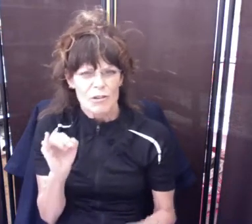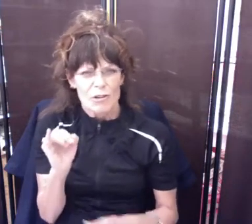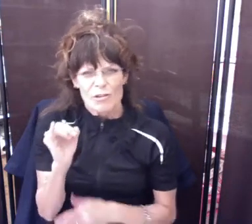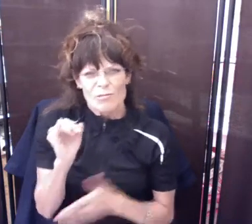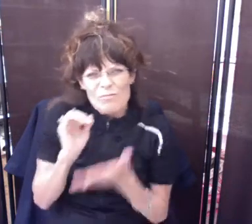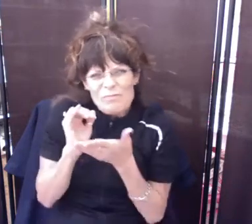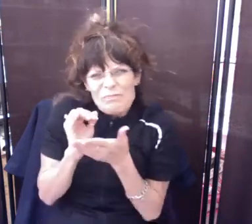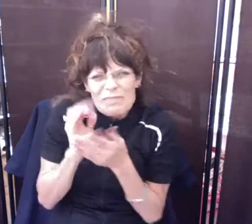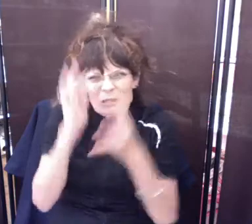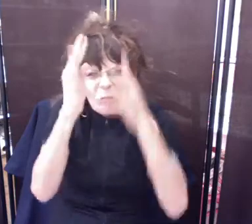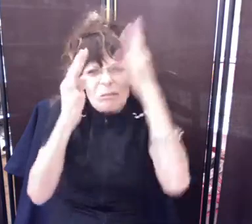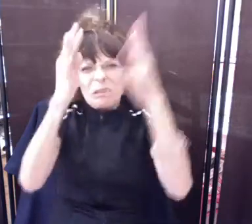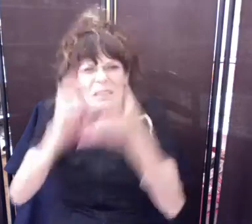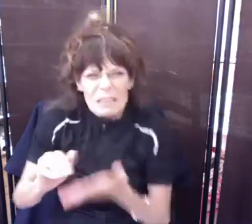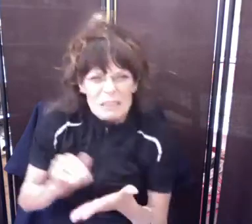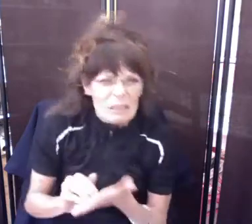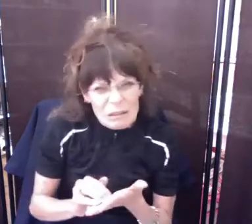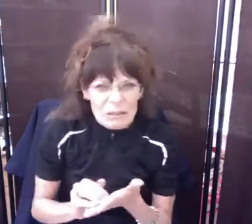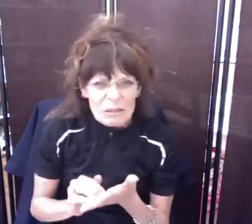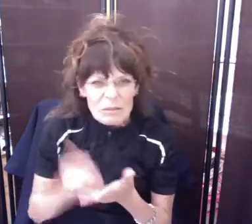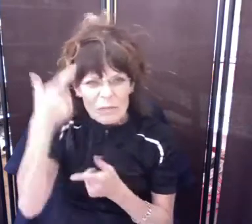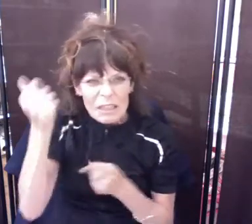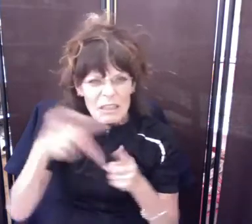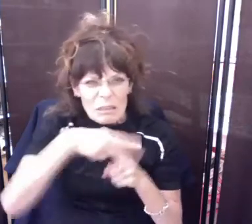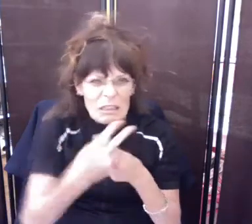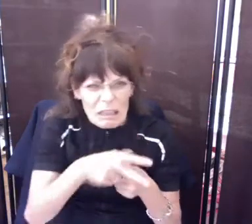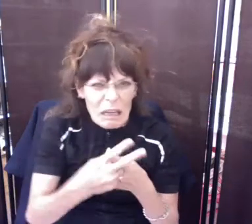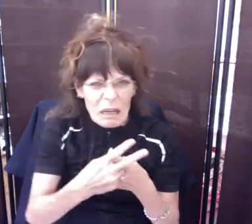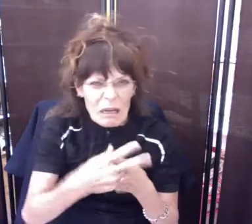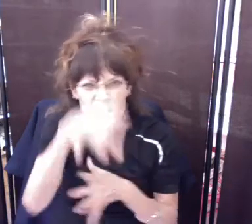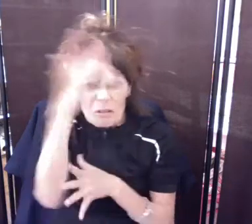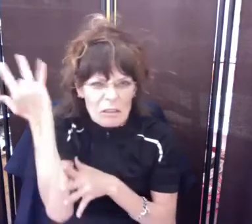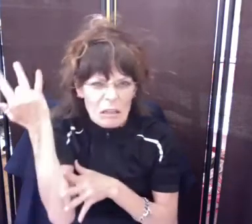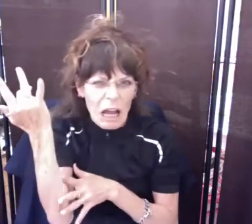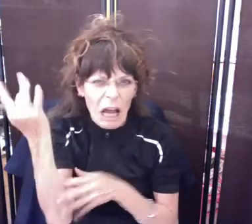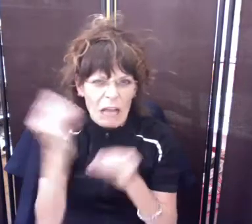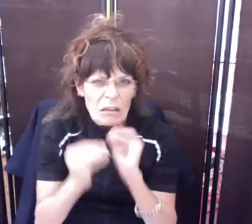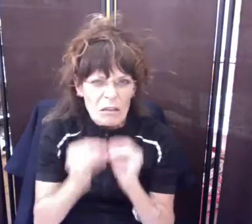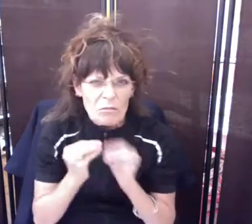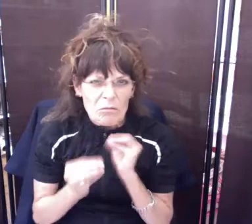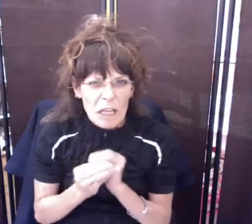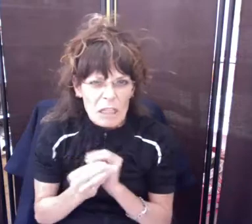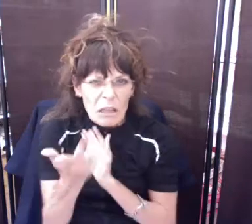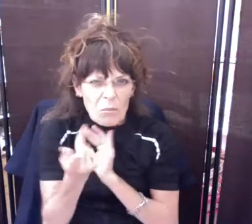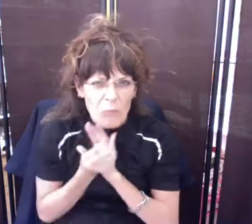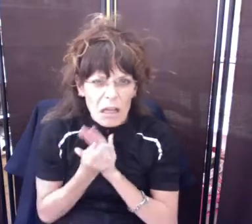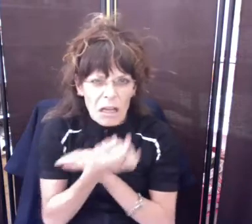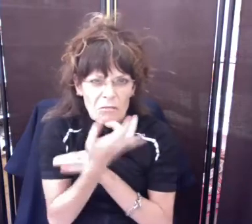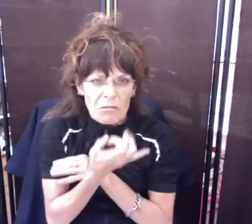DUI because the mechanic didn't fix the tail light? So I started to have a lot of problems. Every year that went by, I